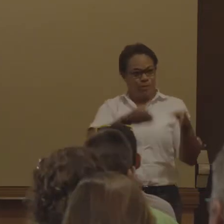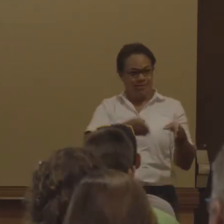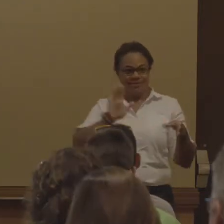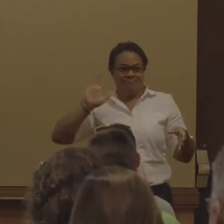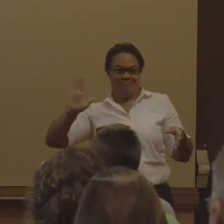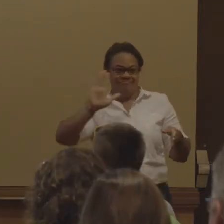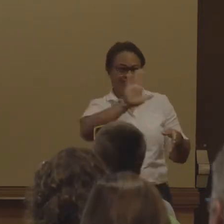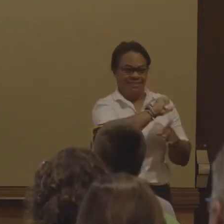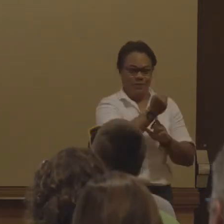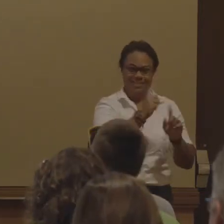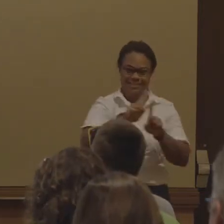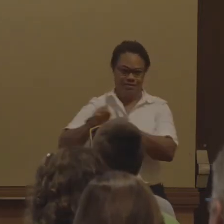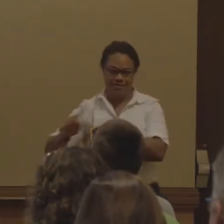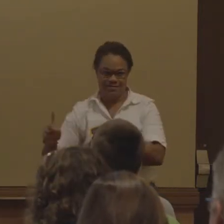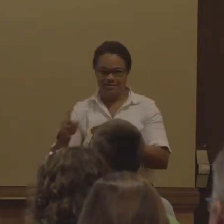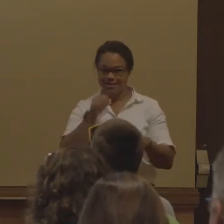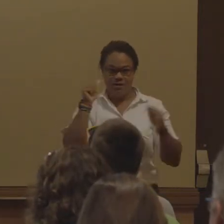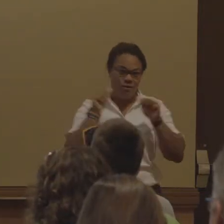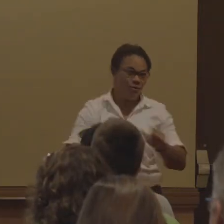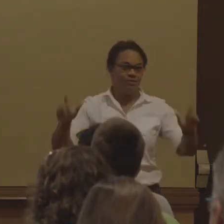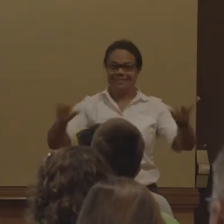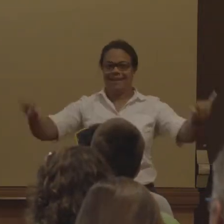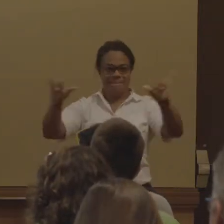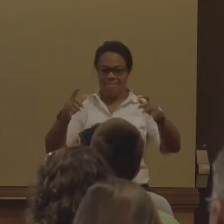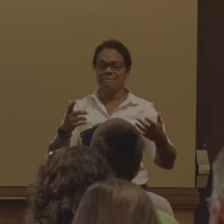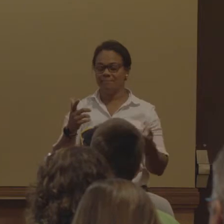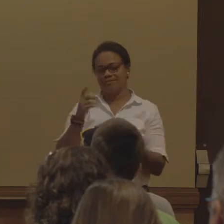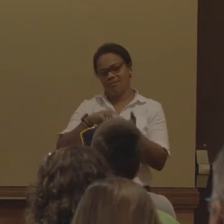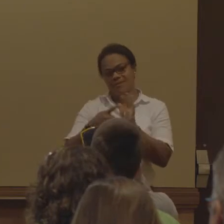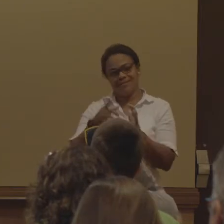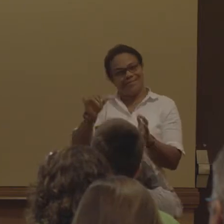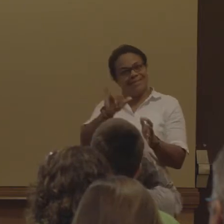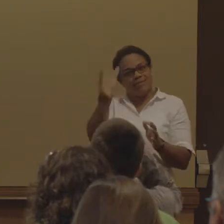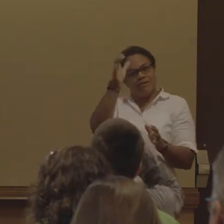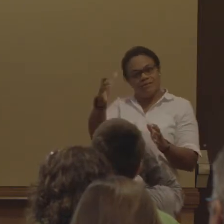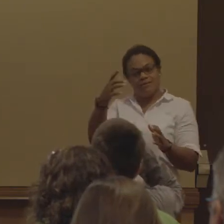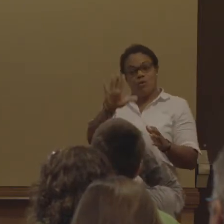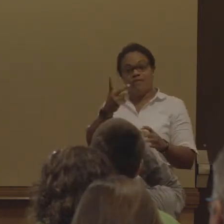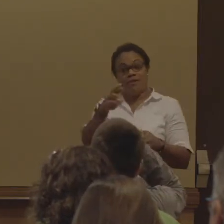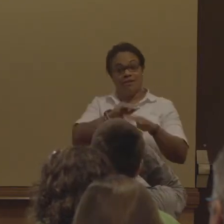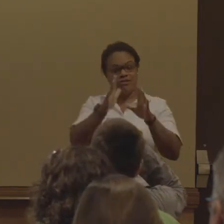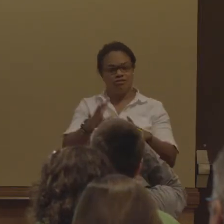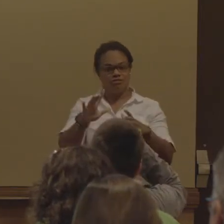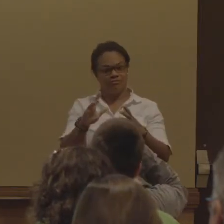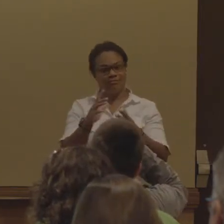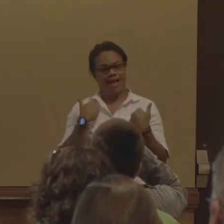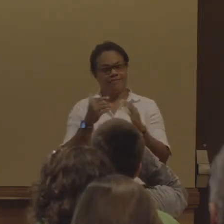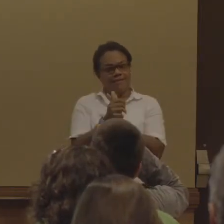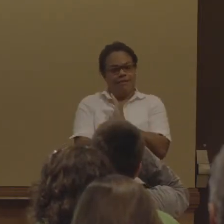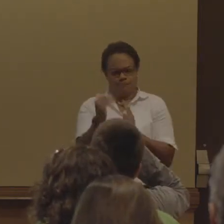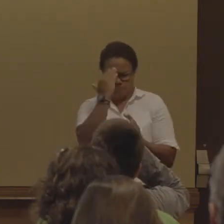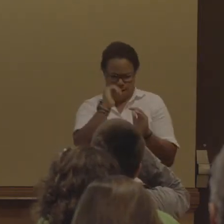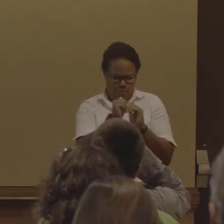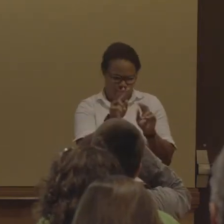is automatically, we have to really look at that individual situation? And this is what your VR counselors are trained to do. They look at that individual and really ask